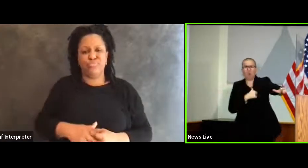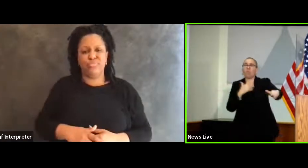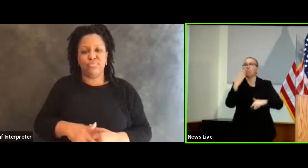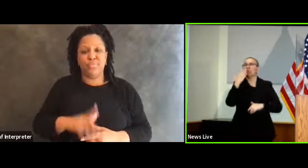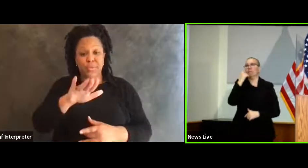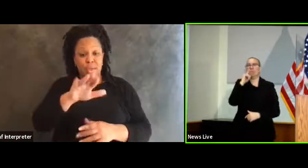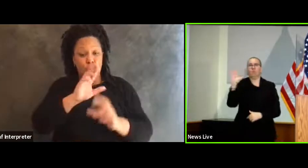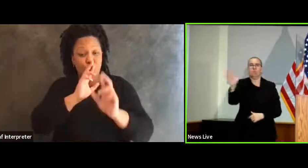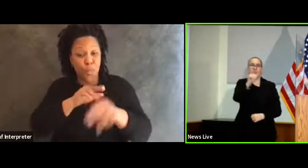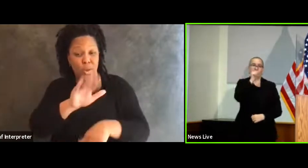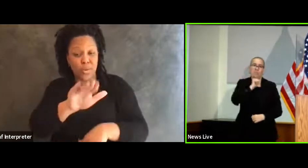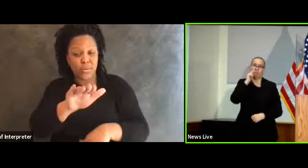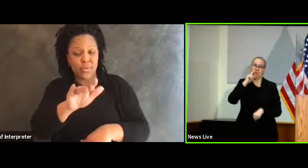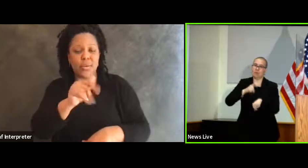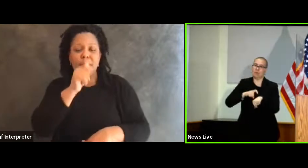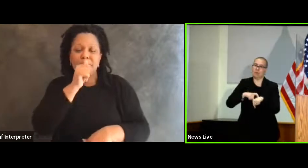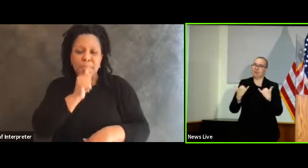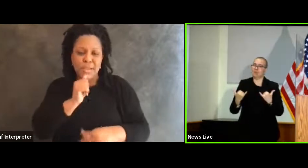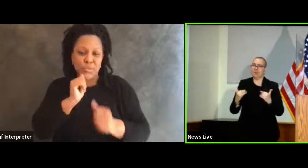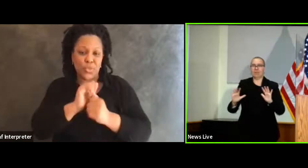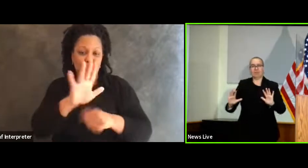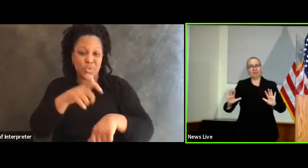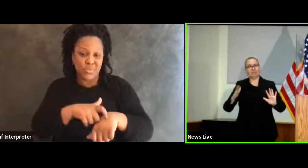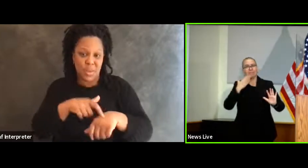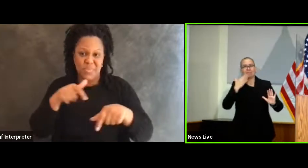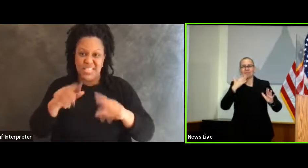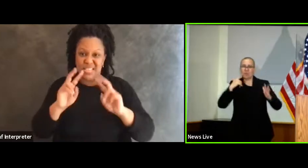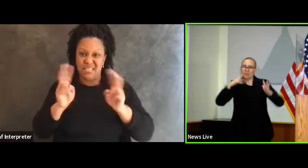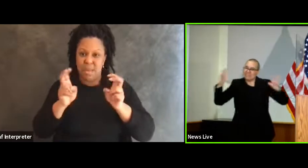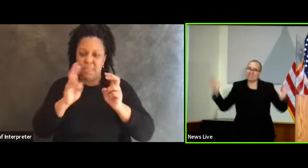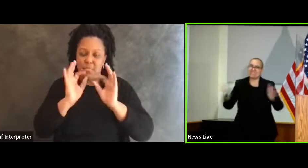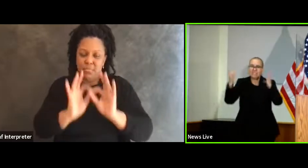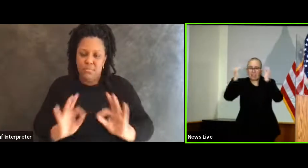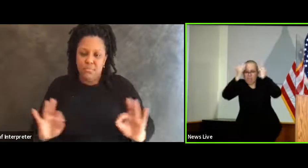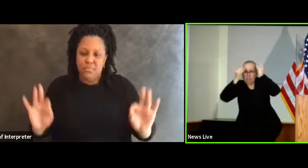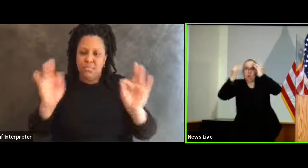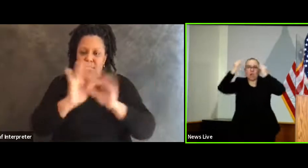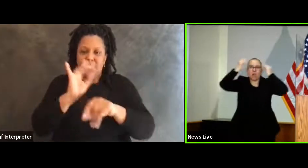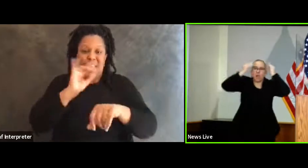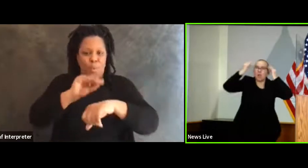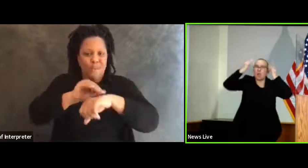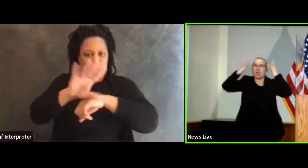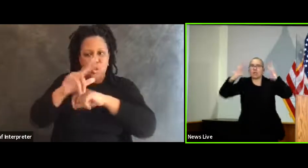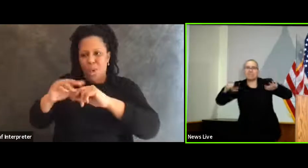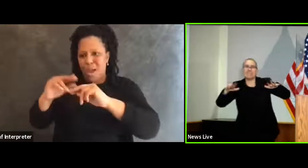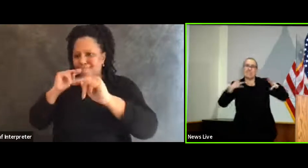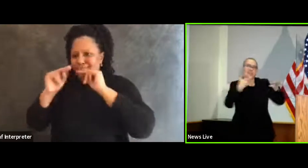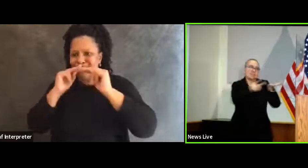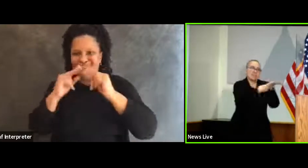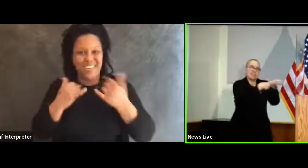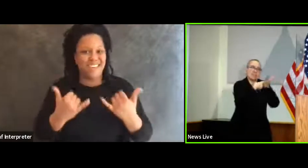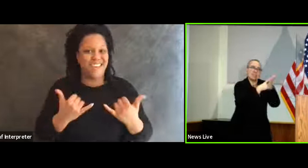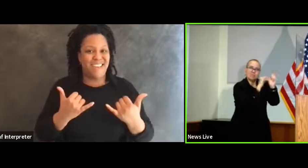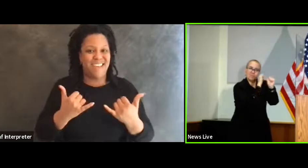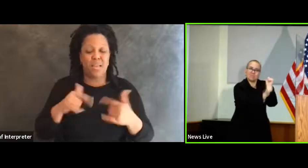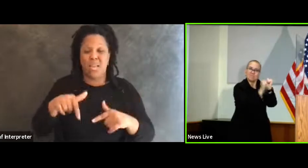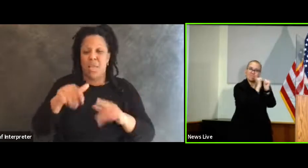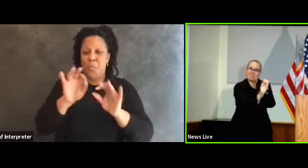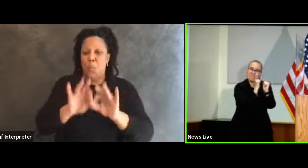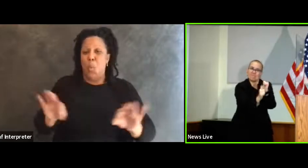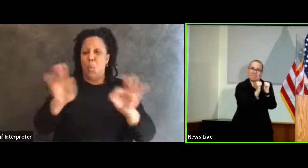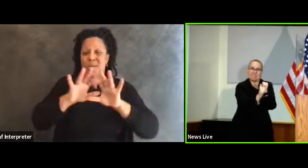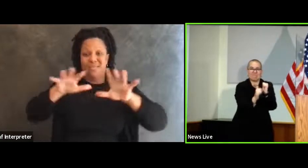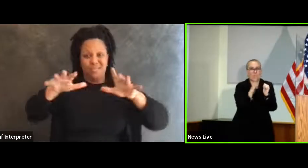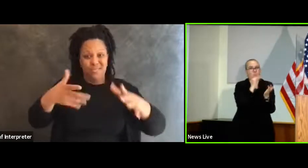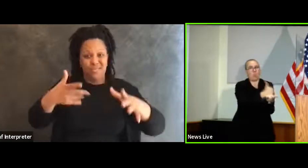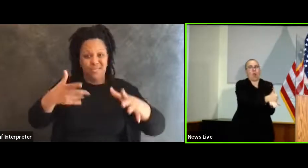topic. It's obviously going to shape negotiations now, but more importantly, we keep saying it, this group keeps saying it's going to shape Minnesota for generations